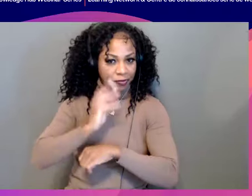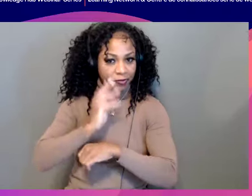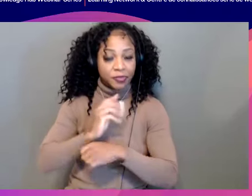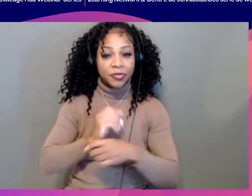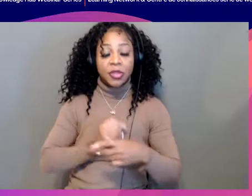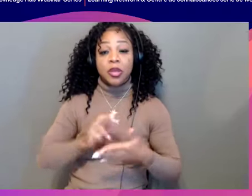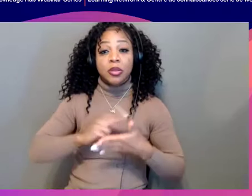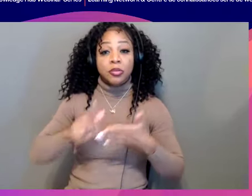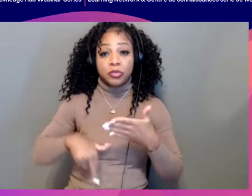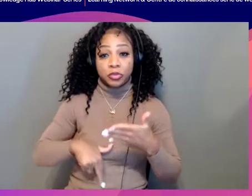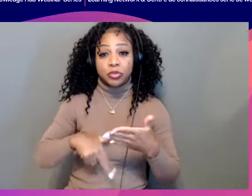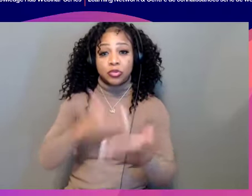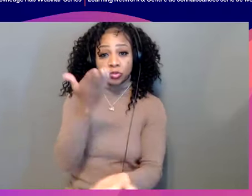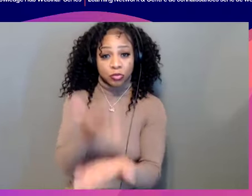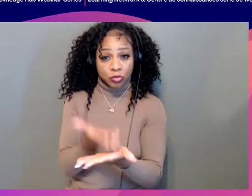results showed that